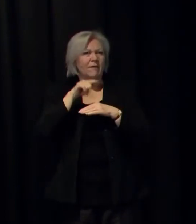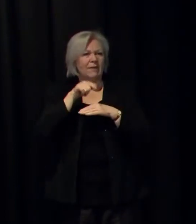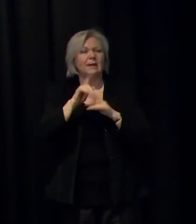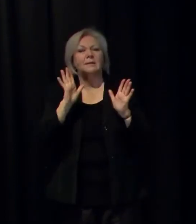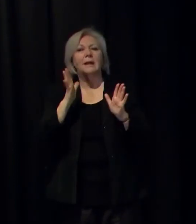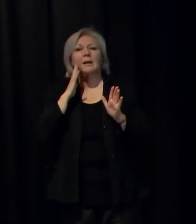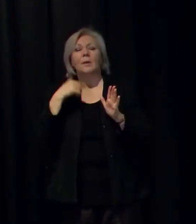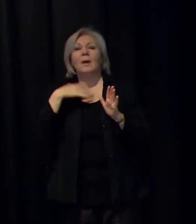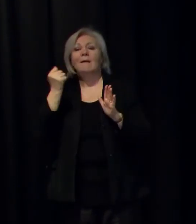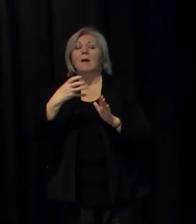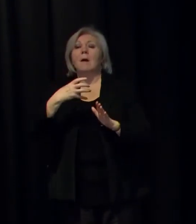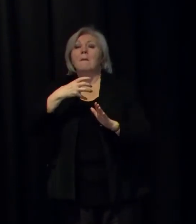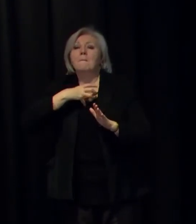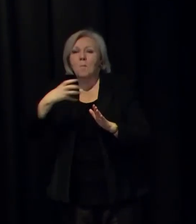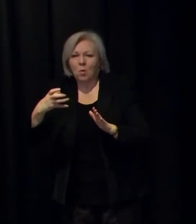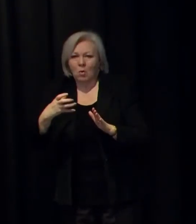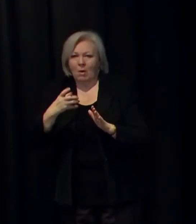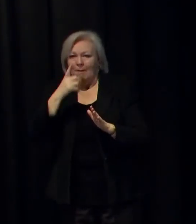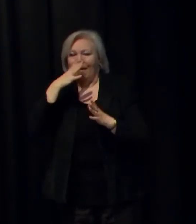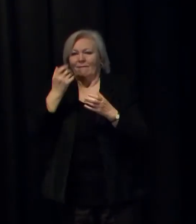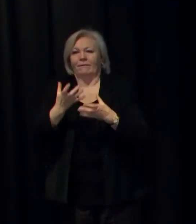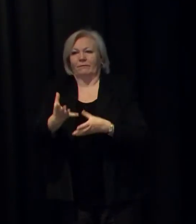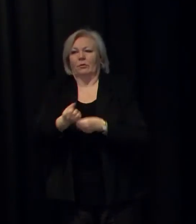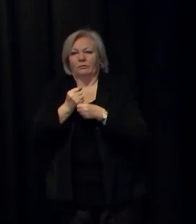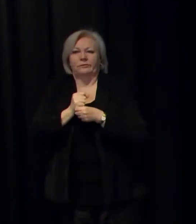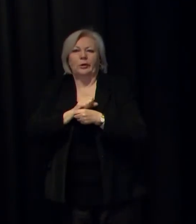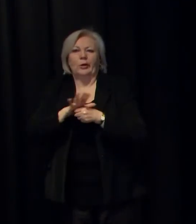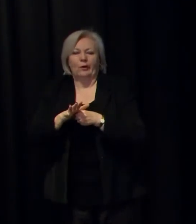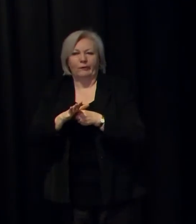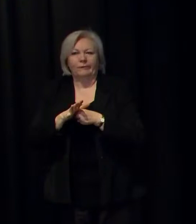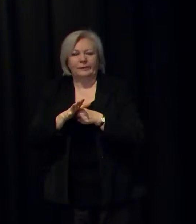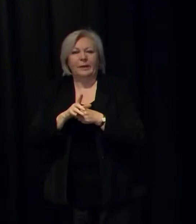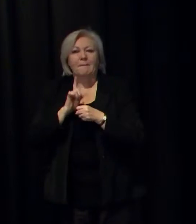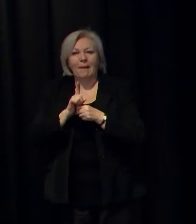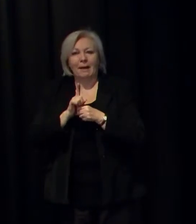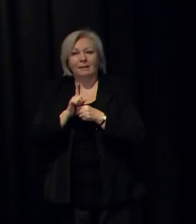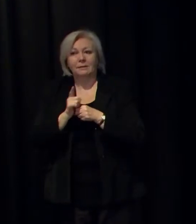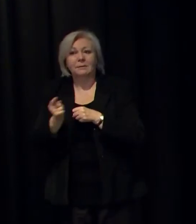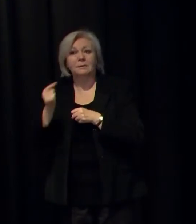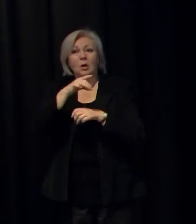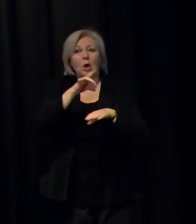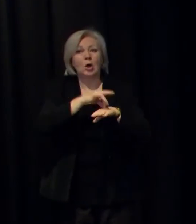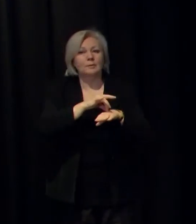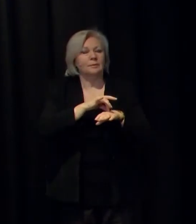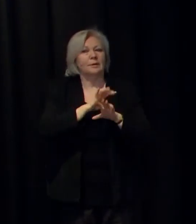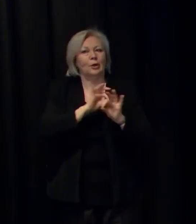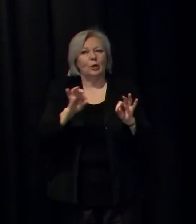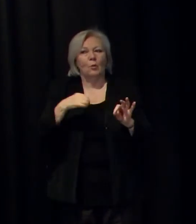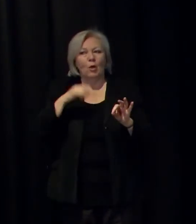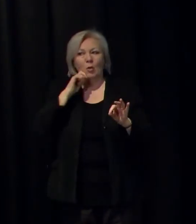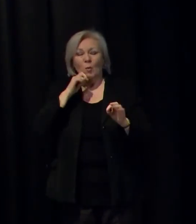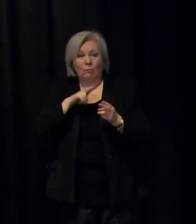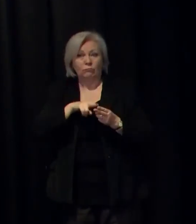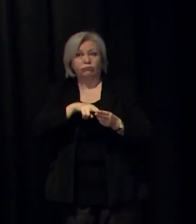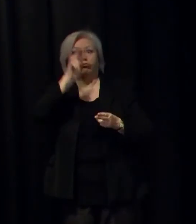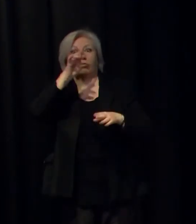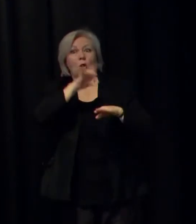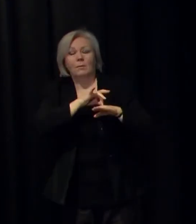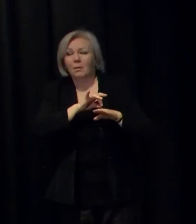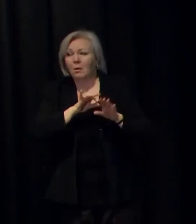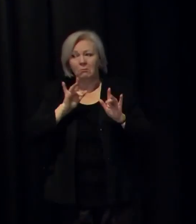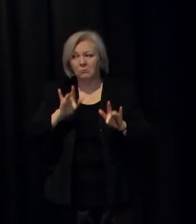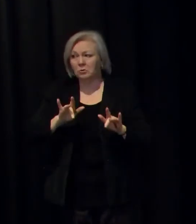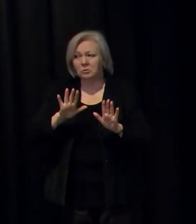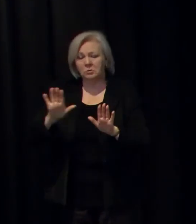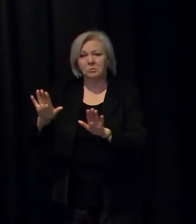case numbers than we would like, but they are not converting into hospitalisations at quite the rate we thought they would. What's more,